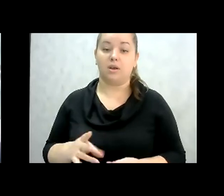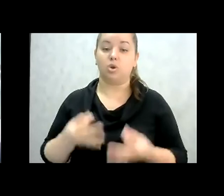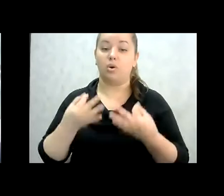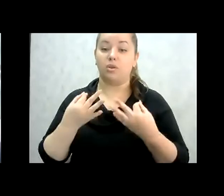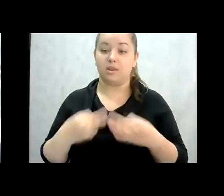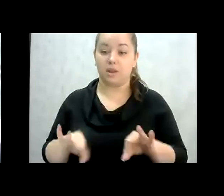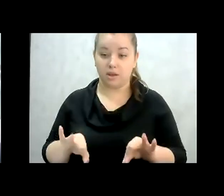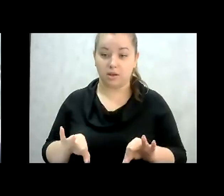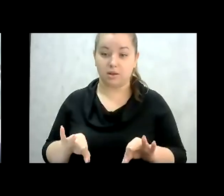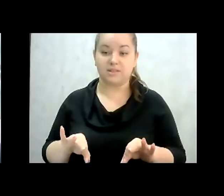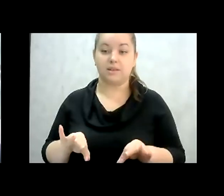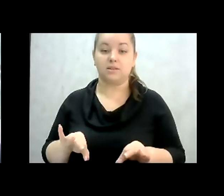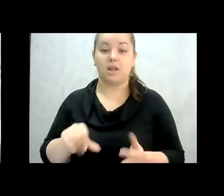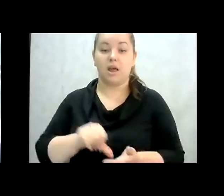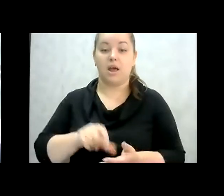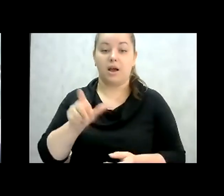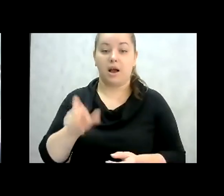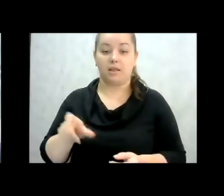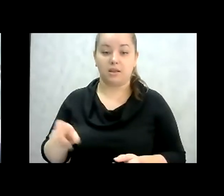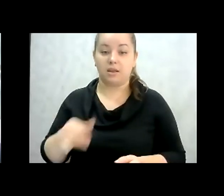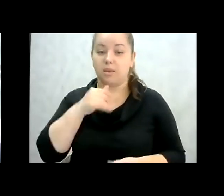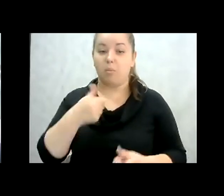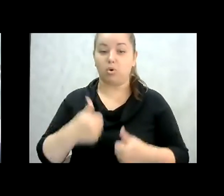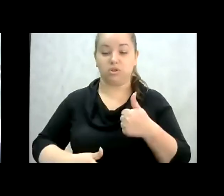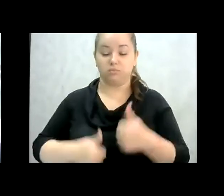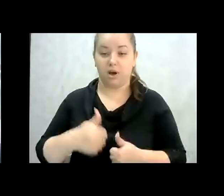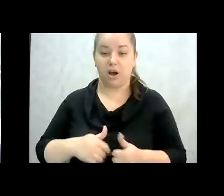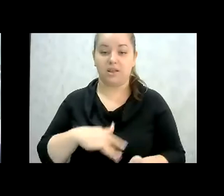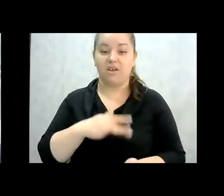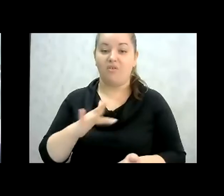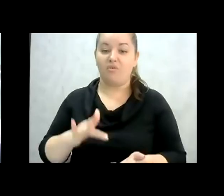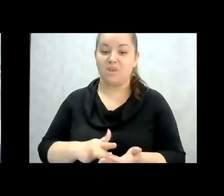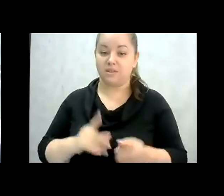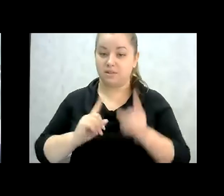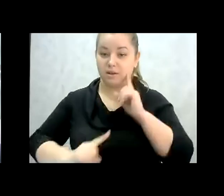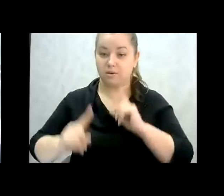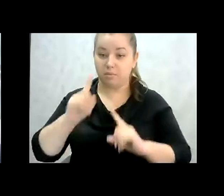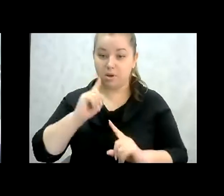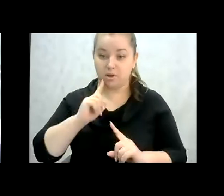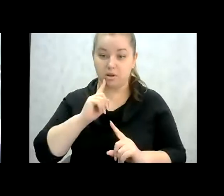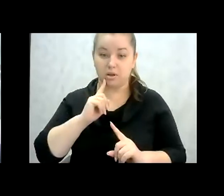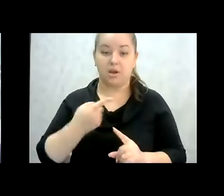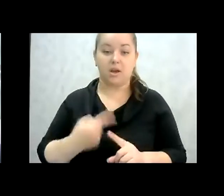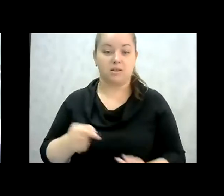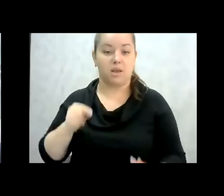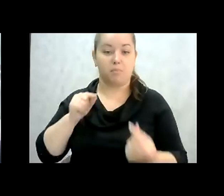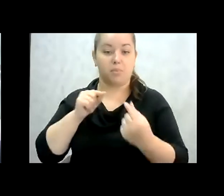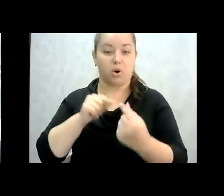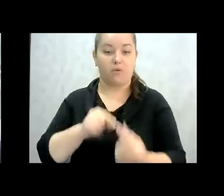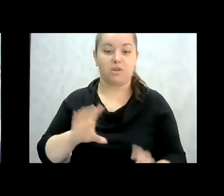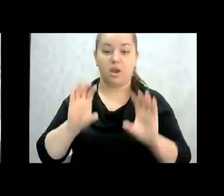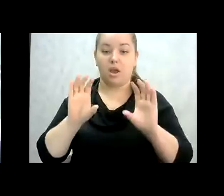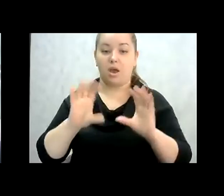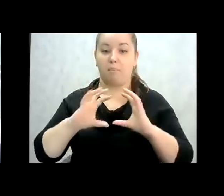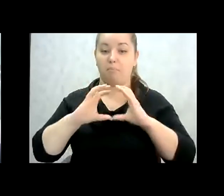should be allowed to run for election at all levels of local councils in line with international obligations and standards.